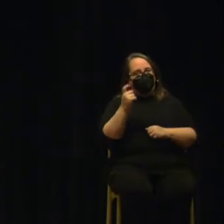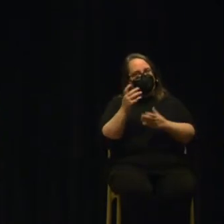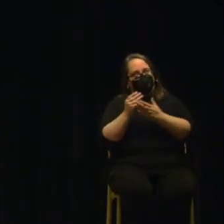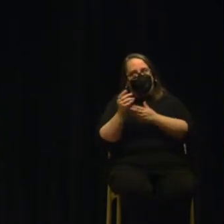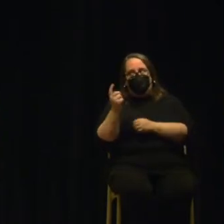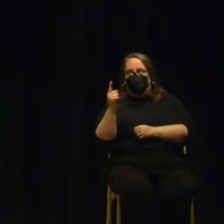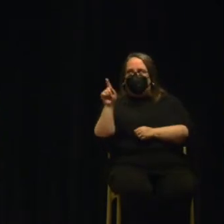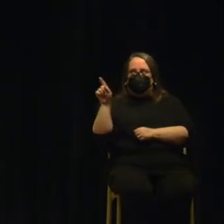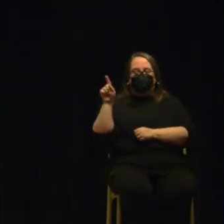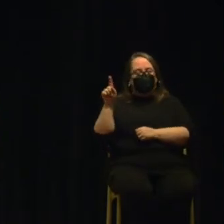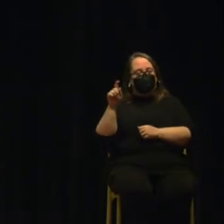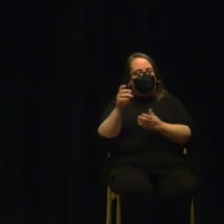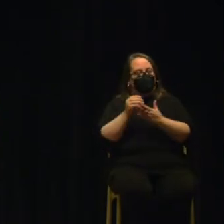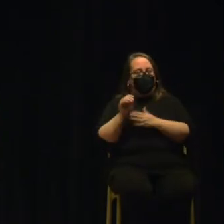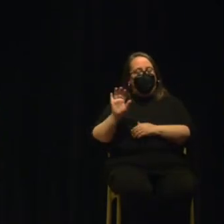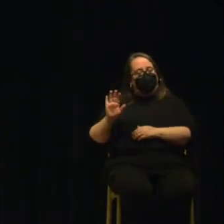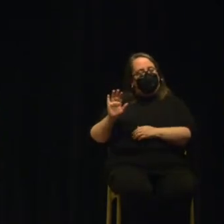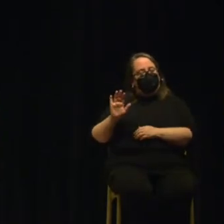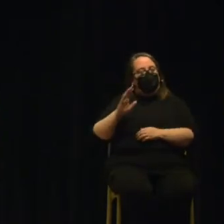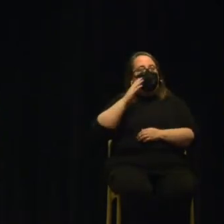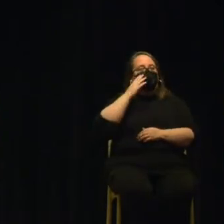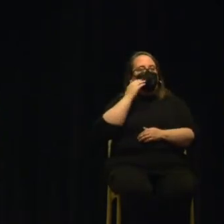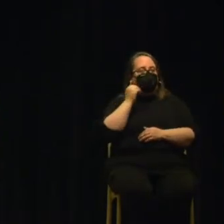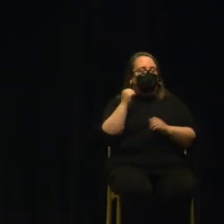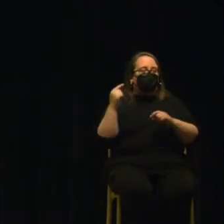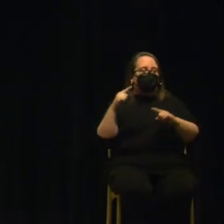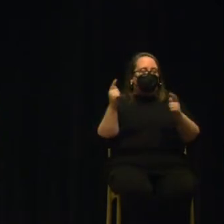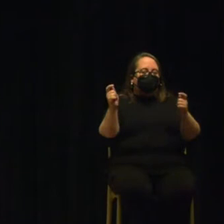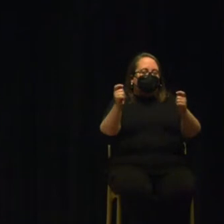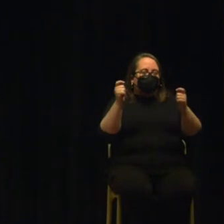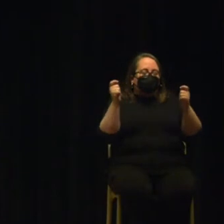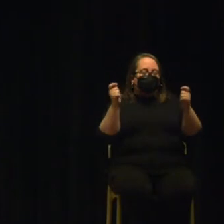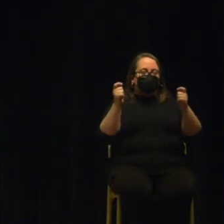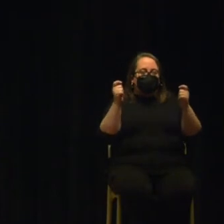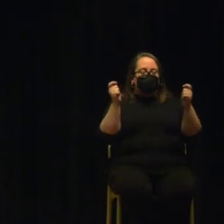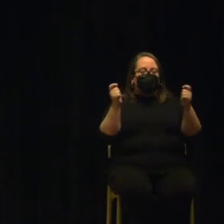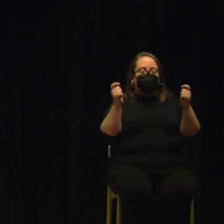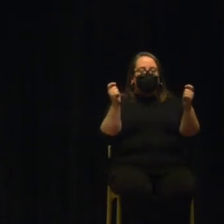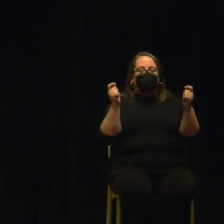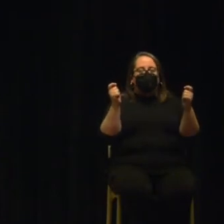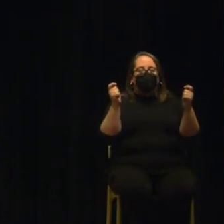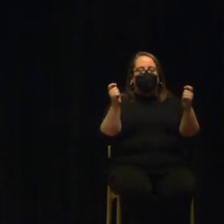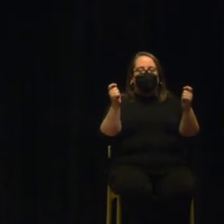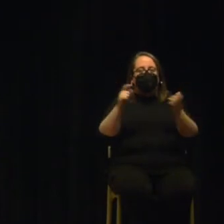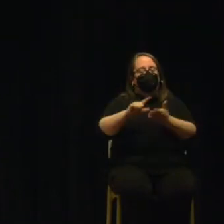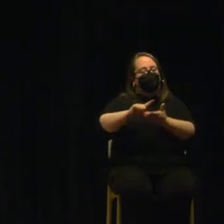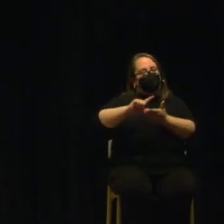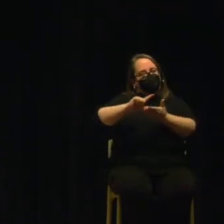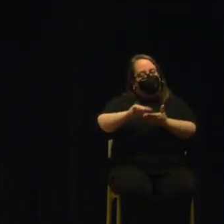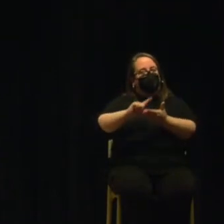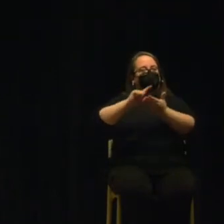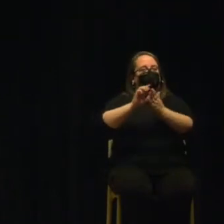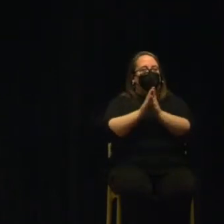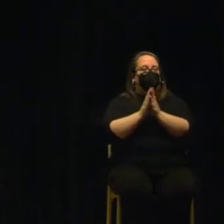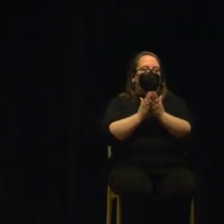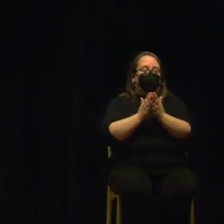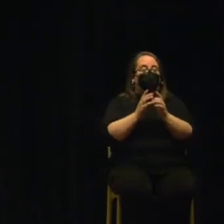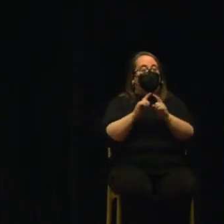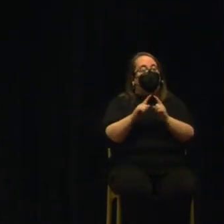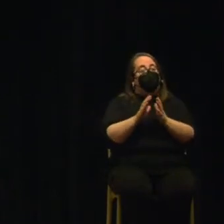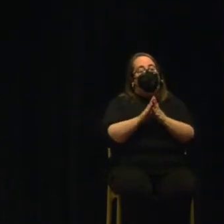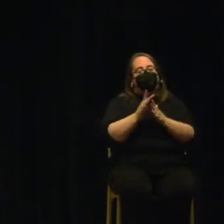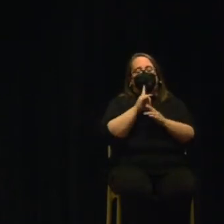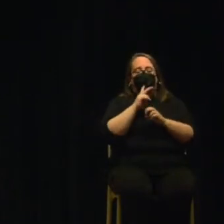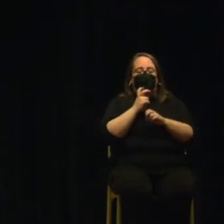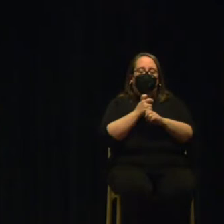one of Adrian's books, because even though we come to celebrate the publishing of said book, the truth is that these books are